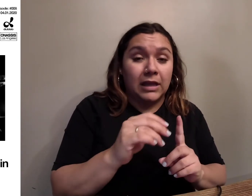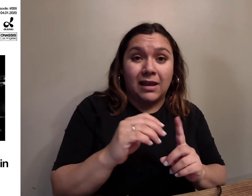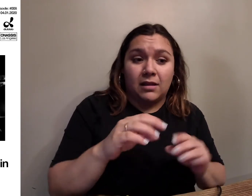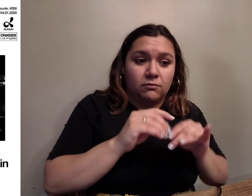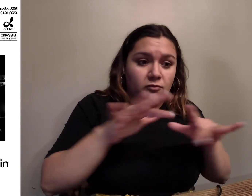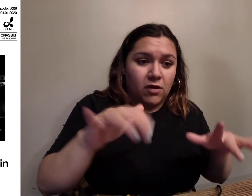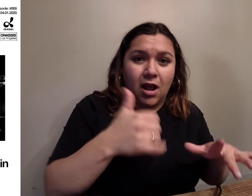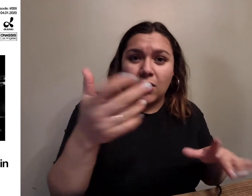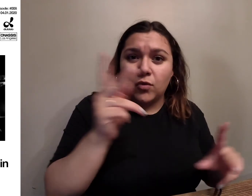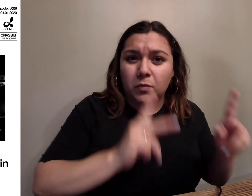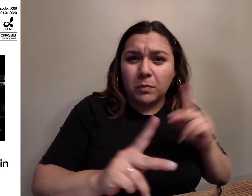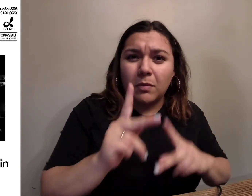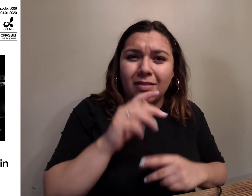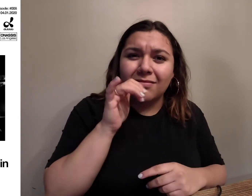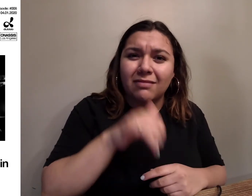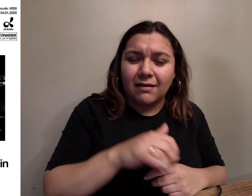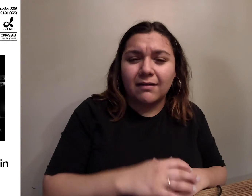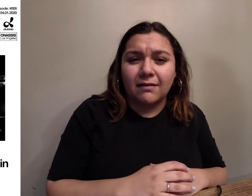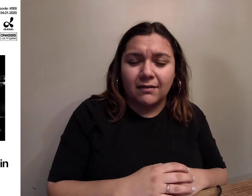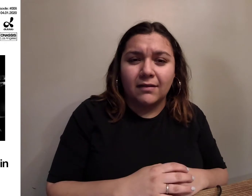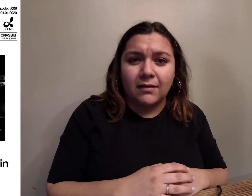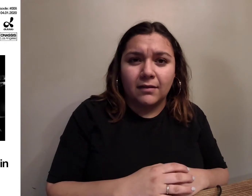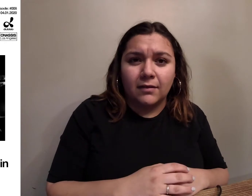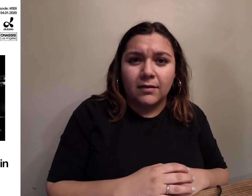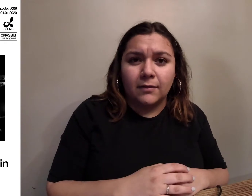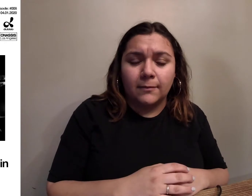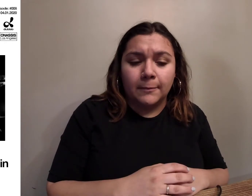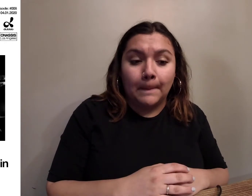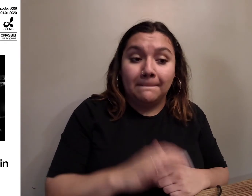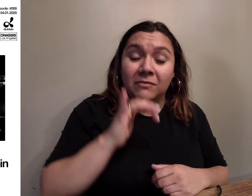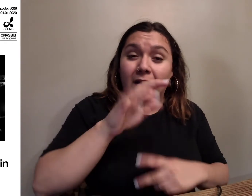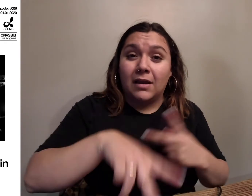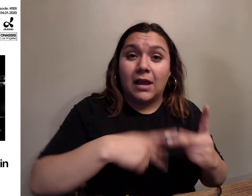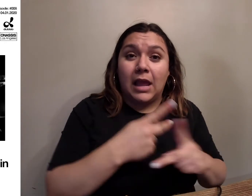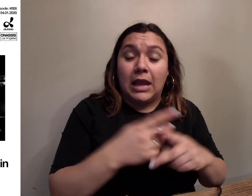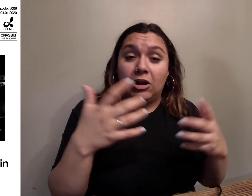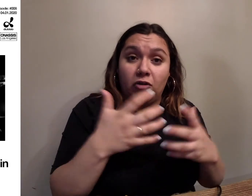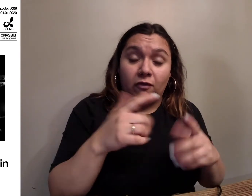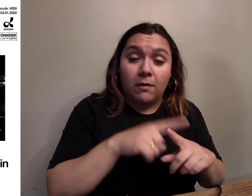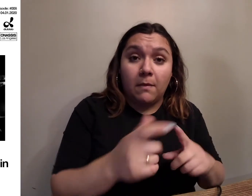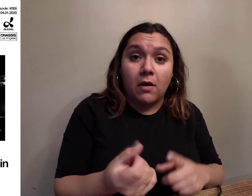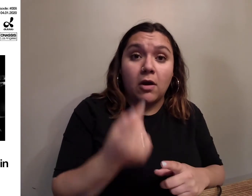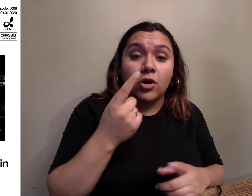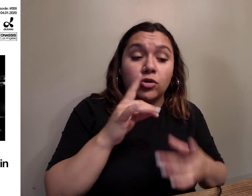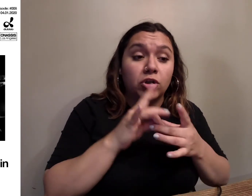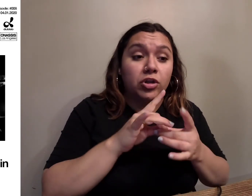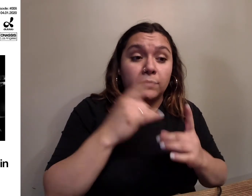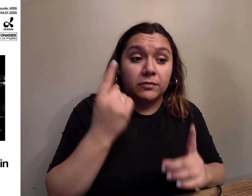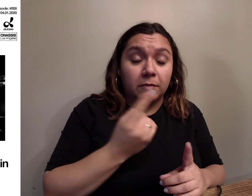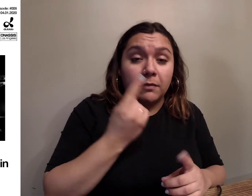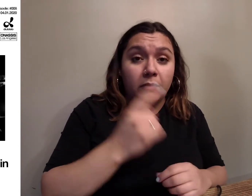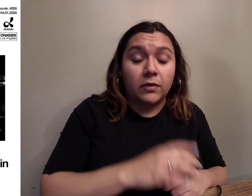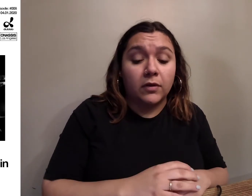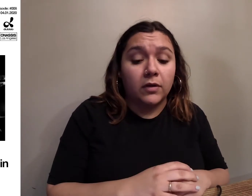people. So that kind of dual structure of fear, but in relationship to something which is